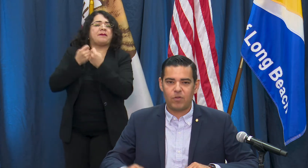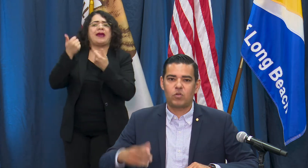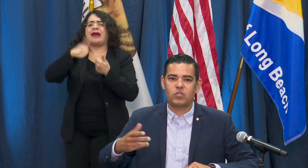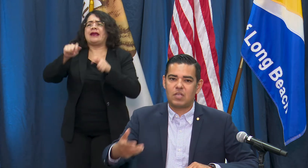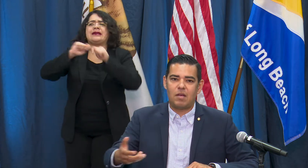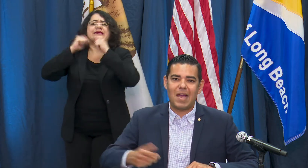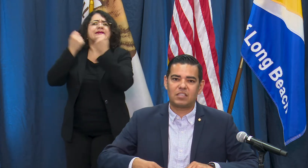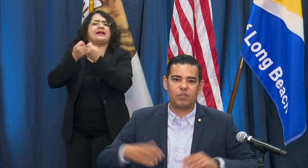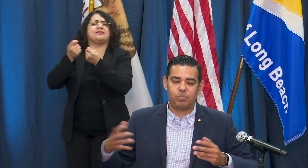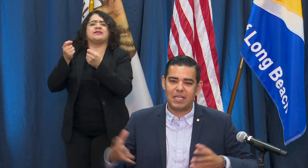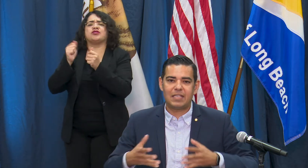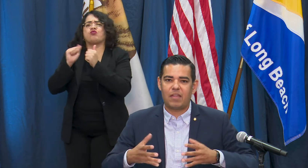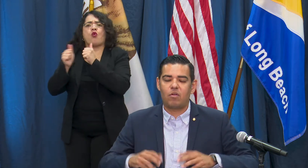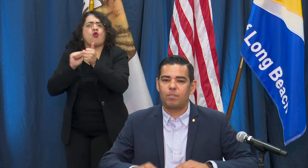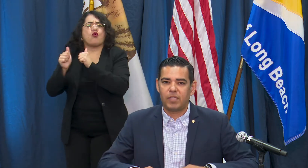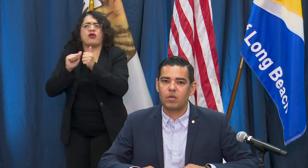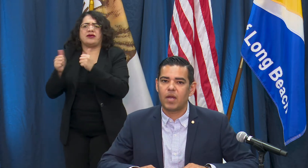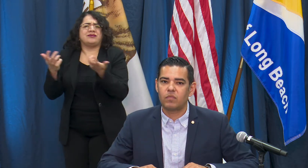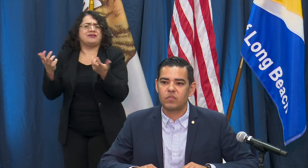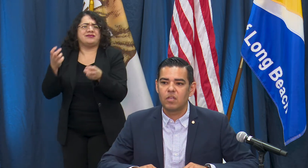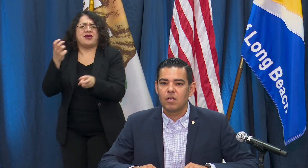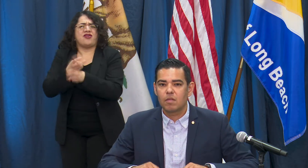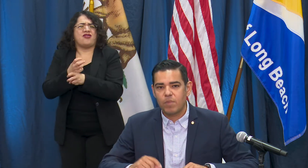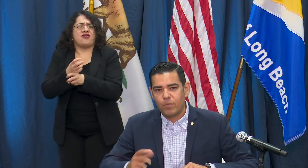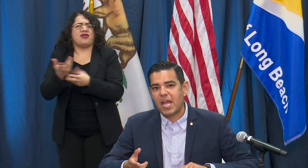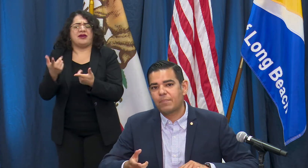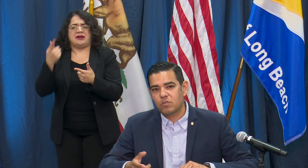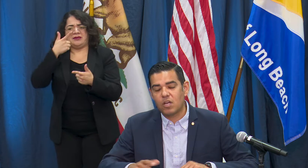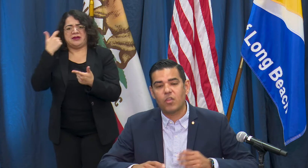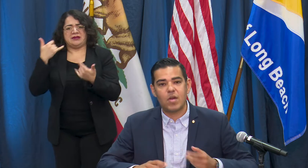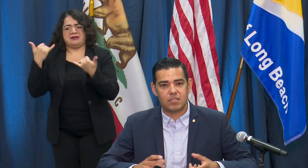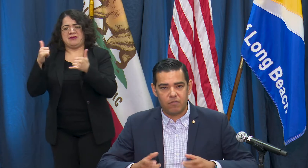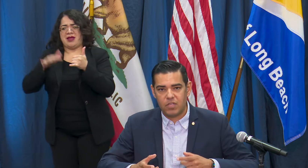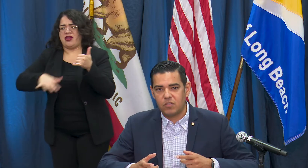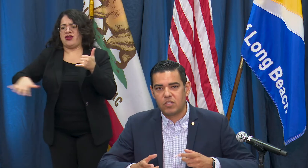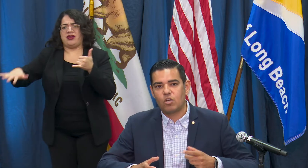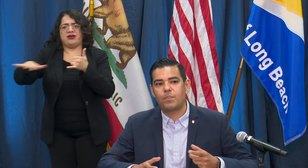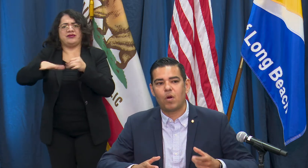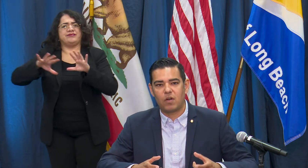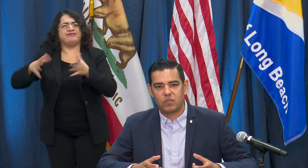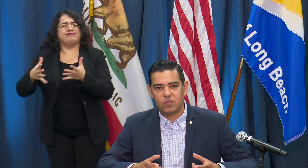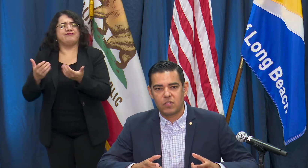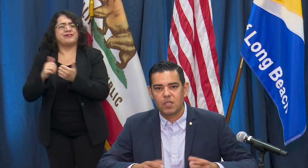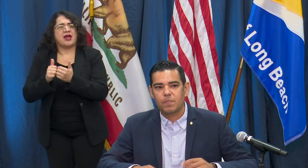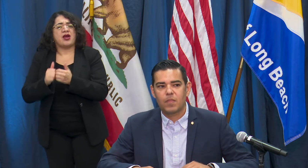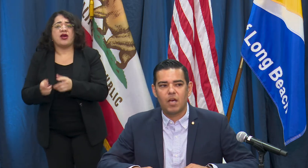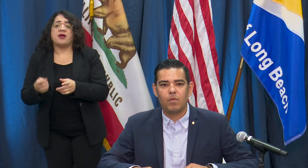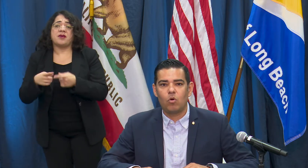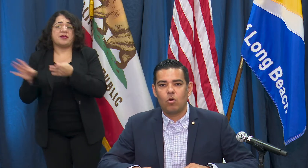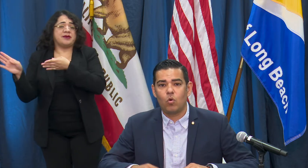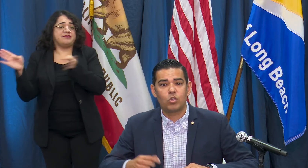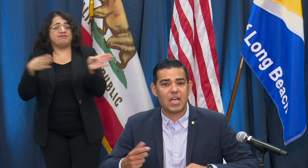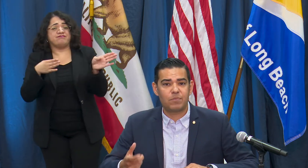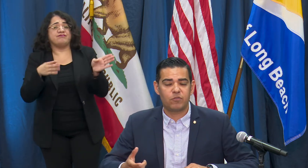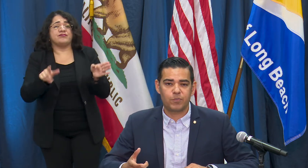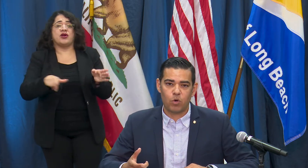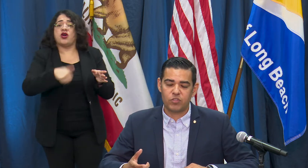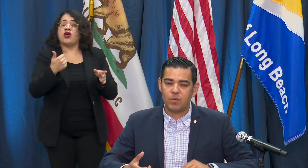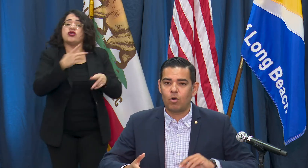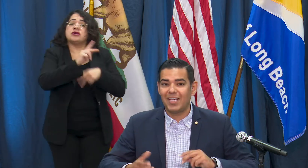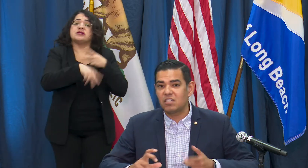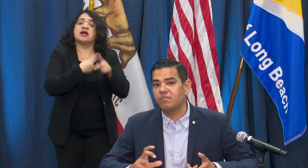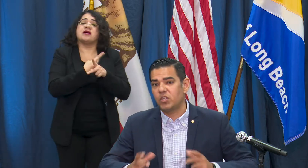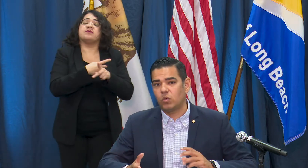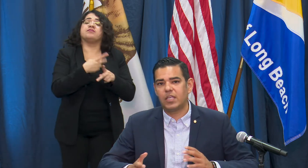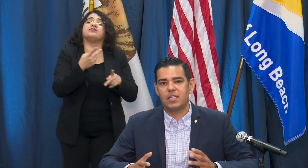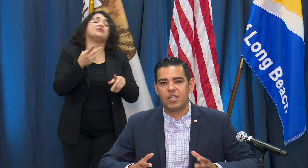to have folks actively playing together on playgrounds. But perhaps there's other activities in our parks or types of sports that